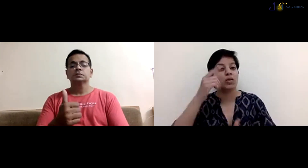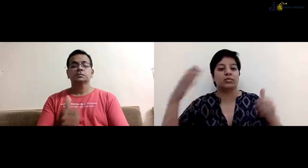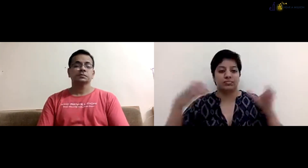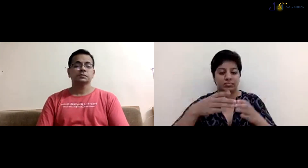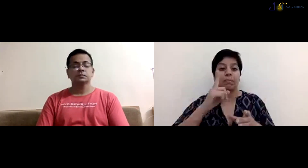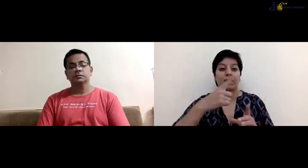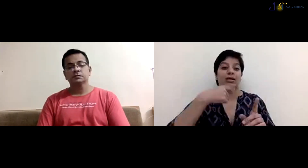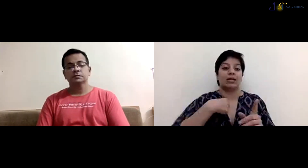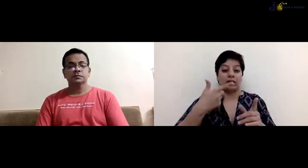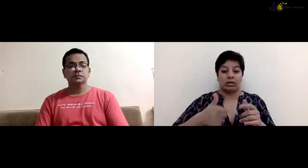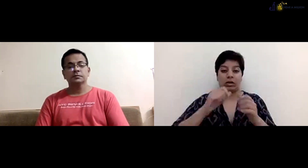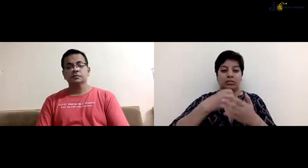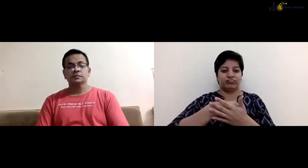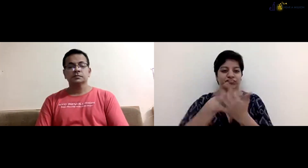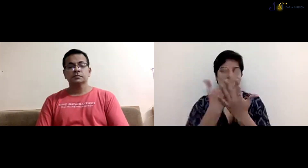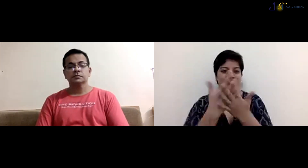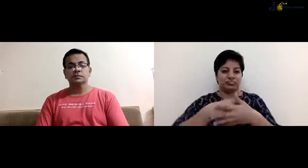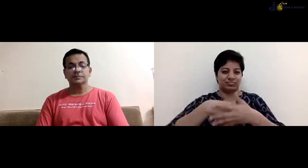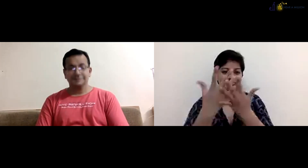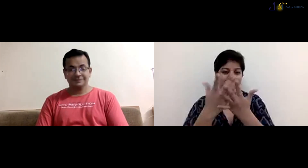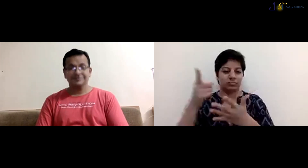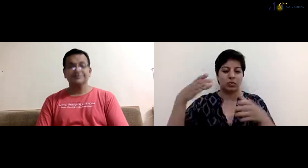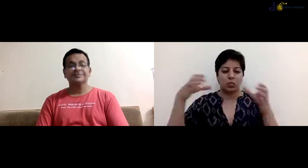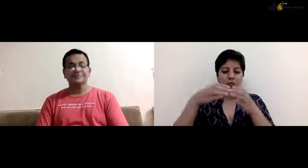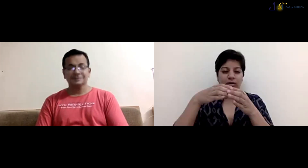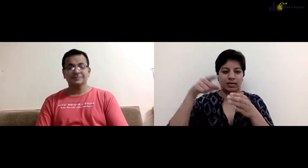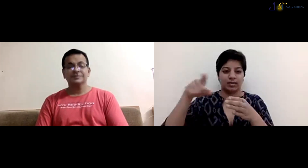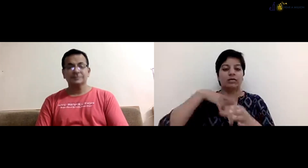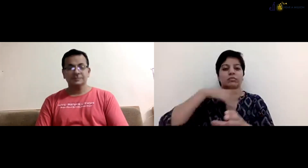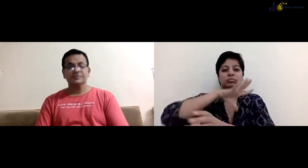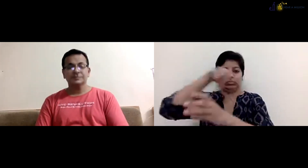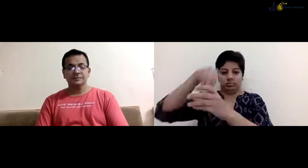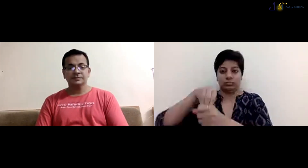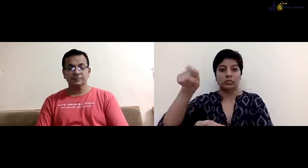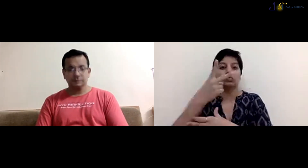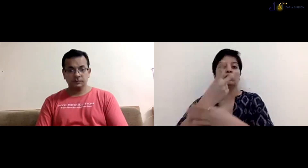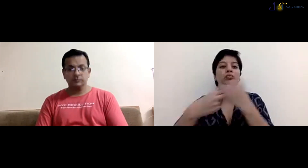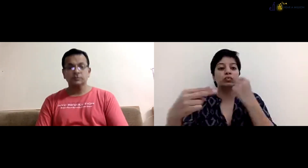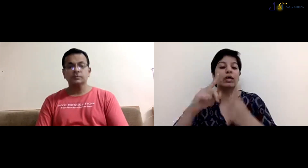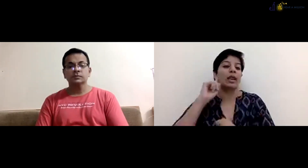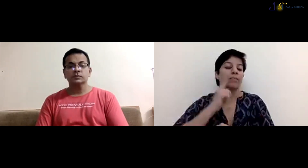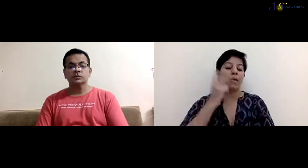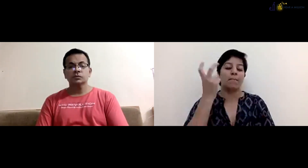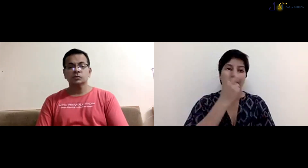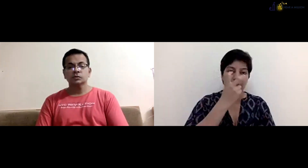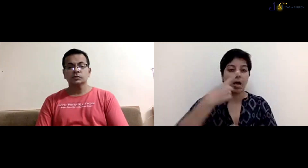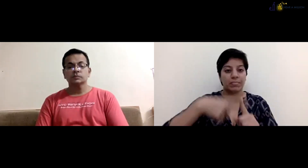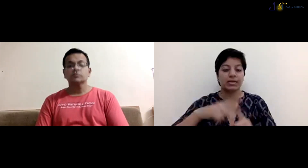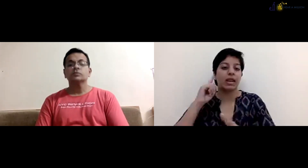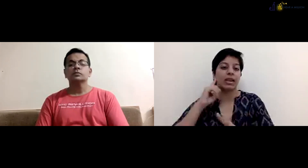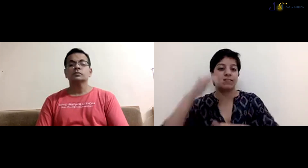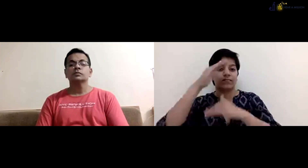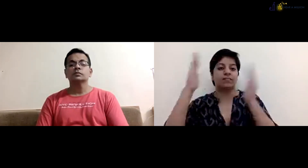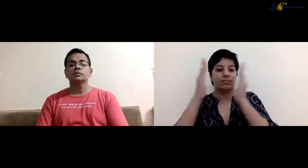need to discuss it along with the group discussion. So this is we have a one group over there, and